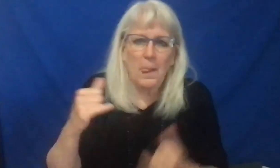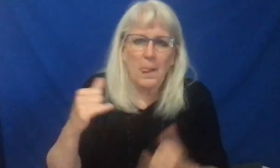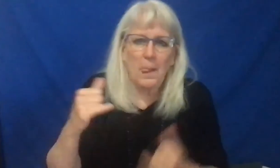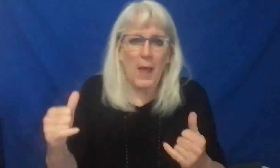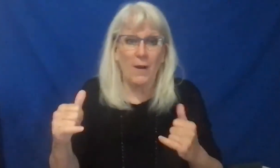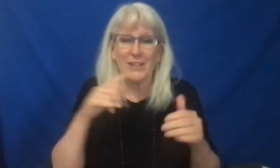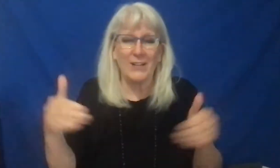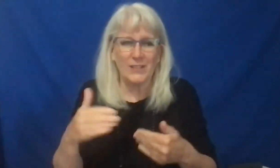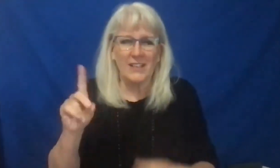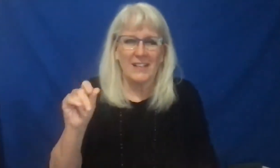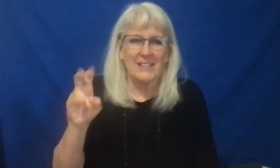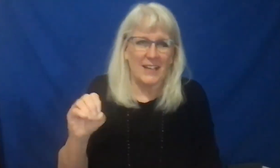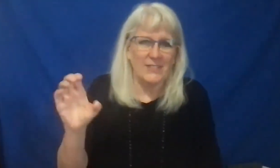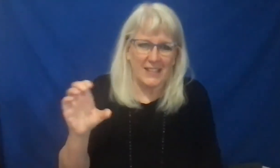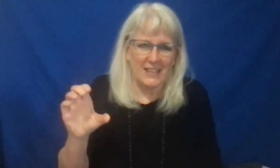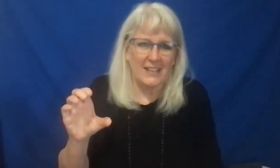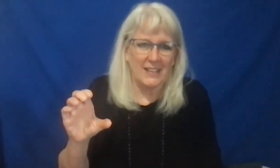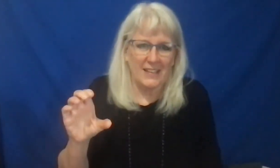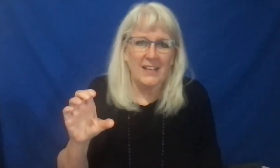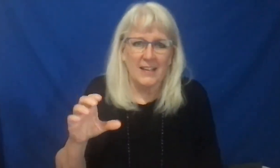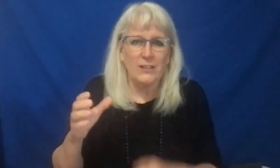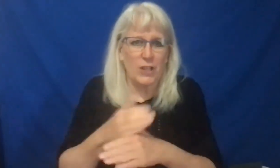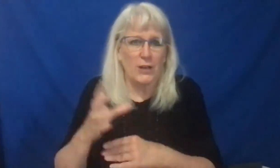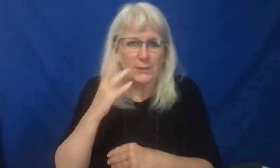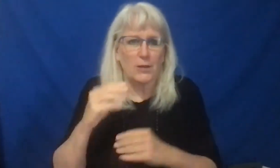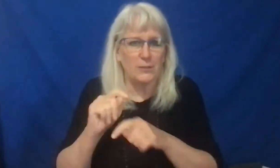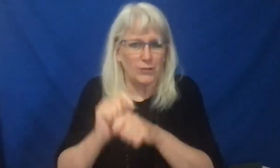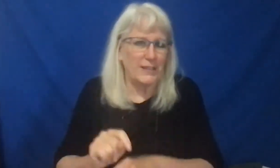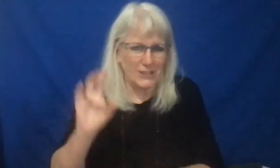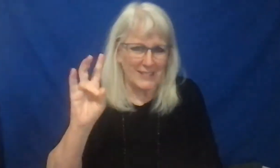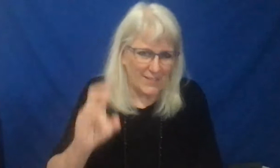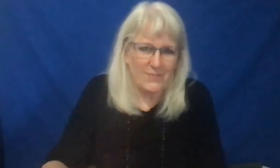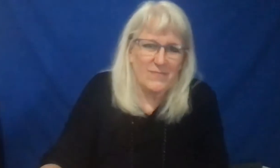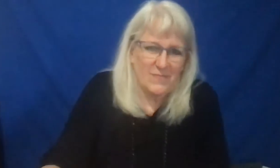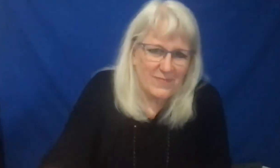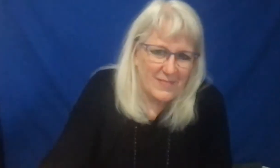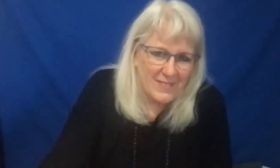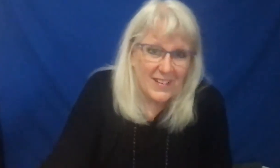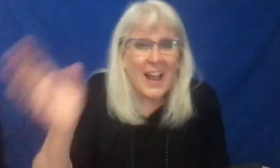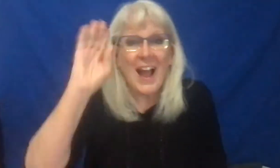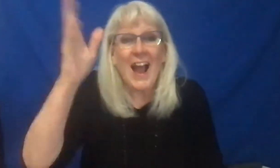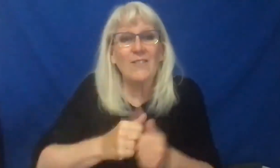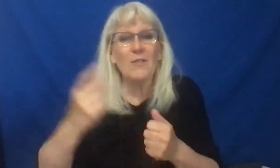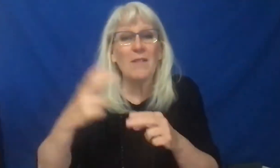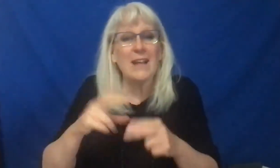Dave C., who will be sharing his experience regarding Tradition 7. Hi, everyone. I'm Dave. I'm